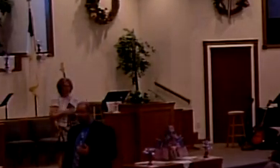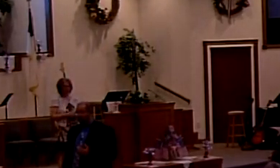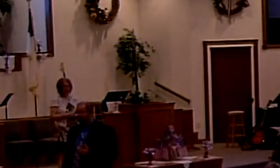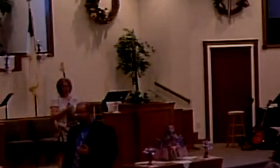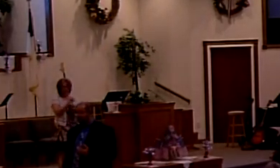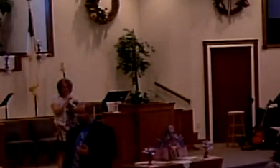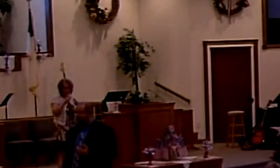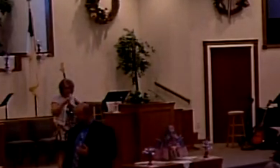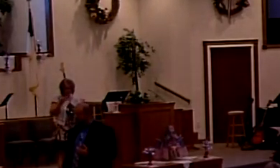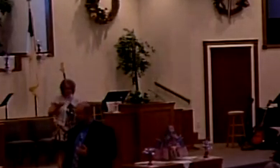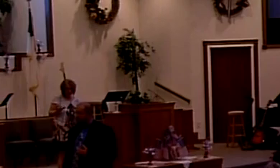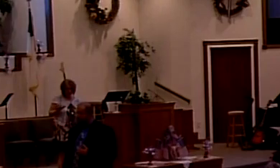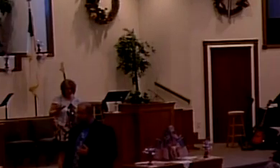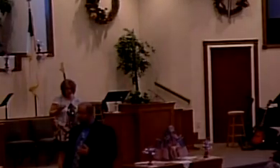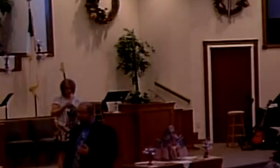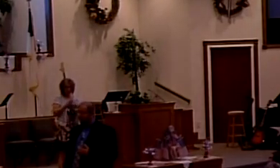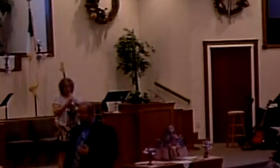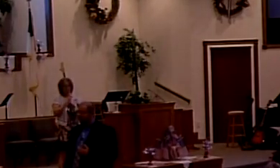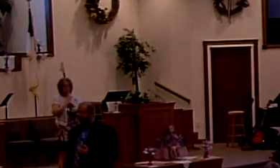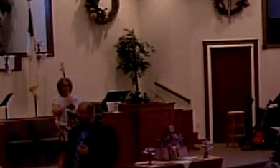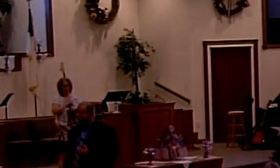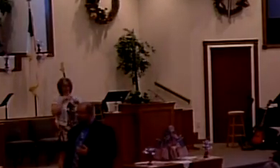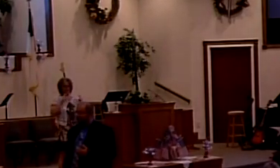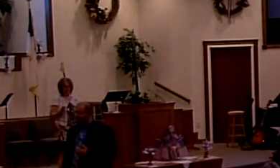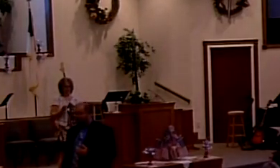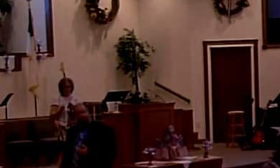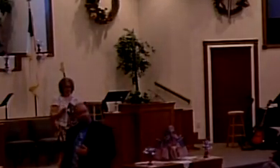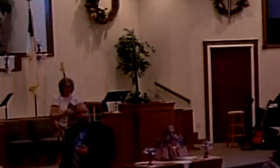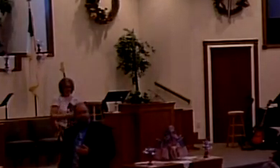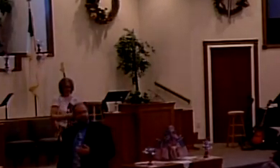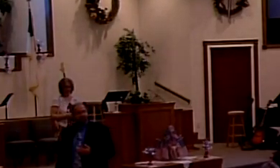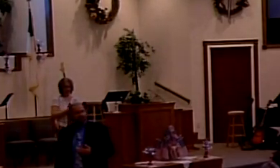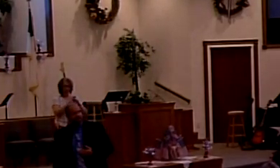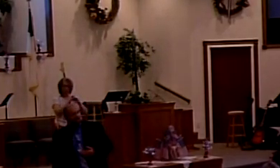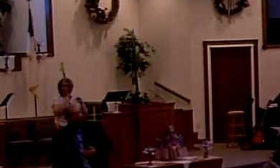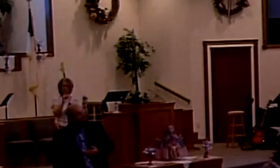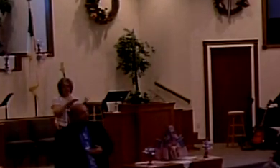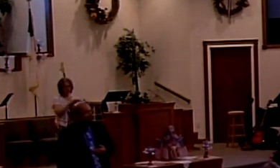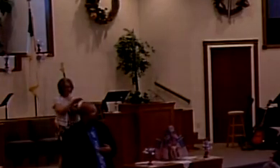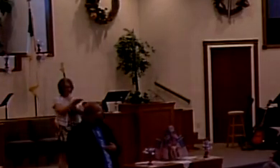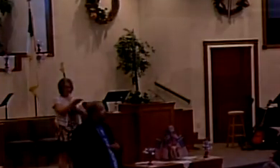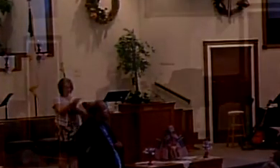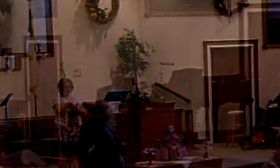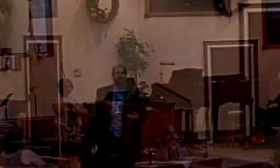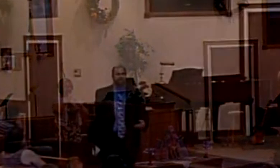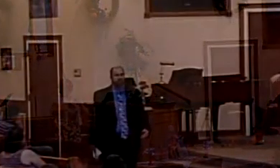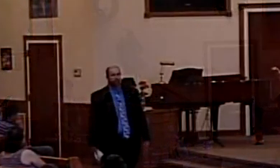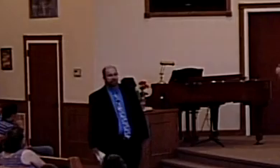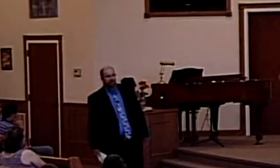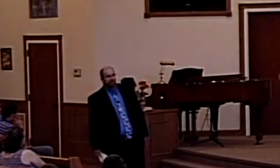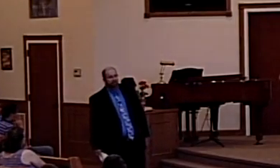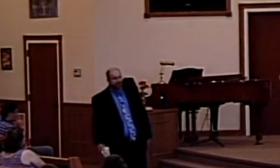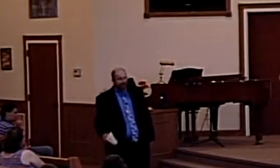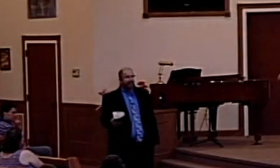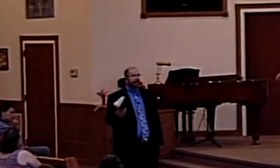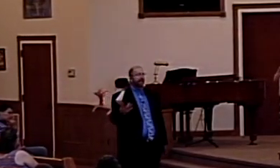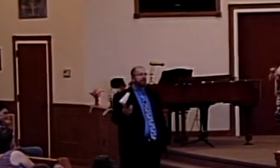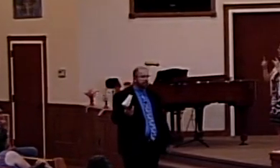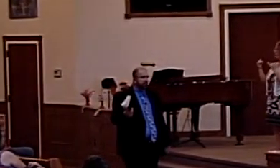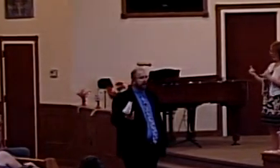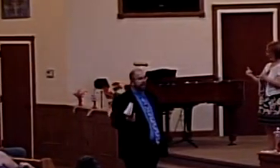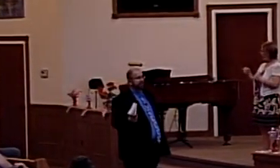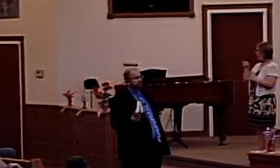from what? Saved from our sins. There's none righteous. I could never do it on my own. But